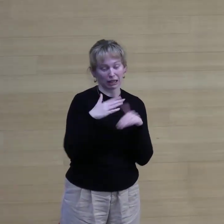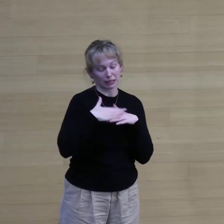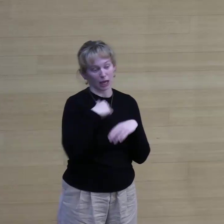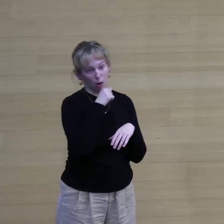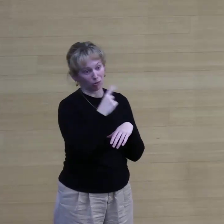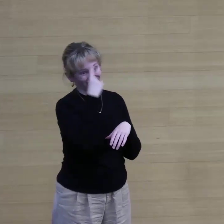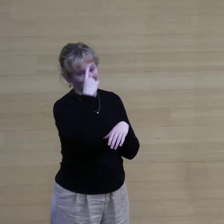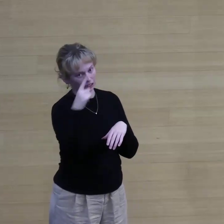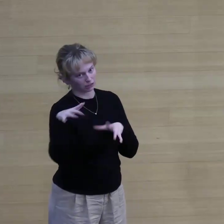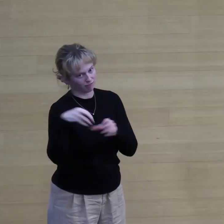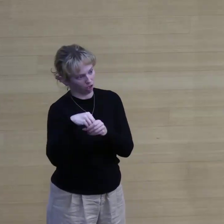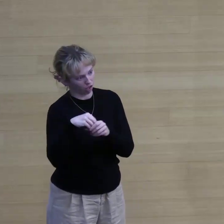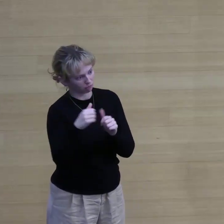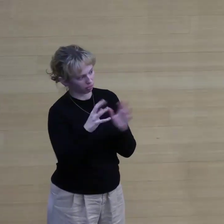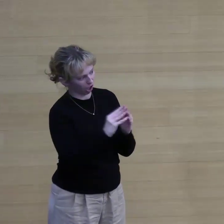He could be with our conference.